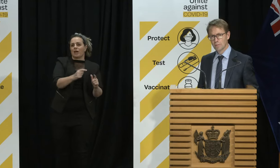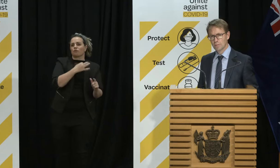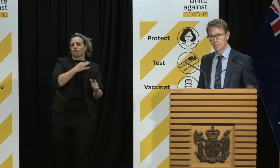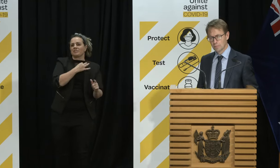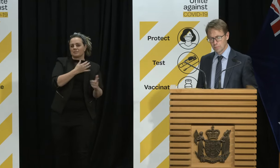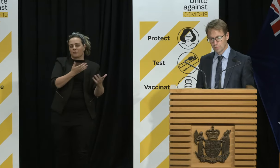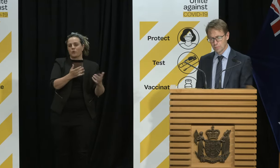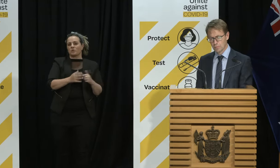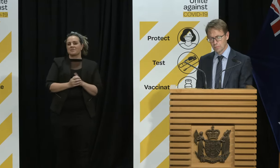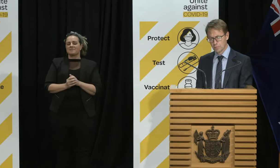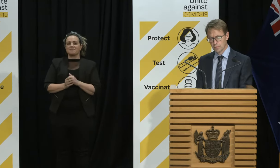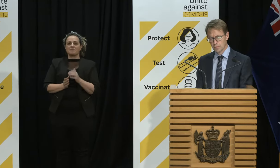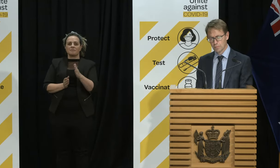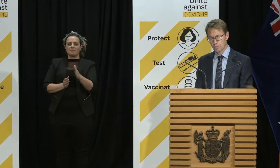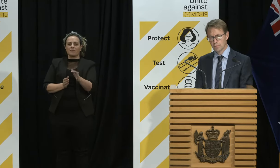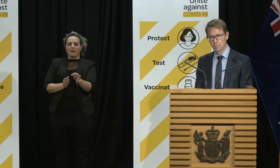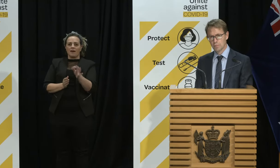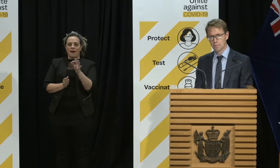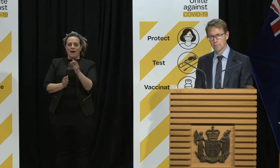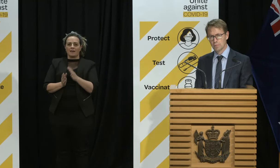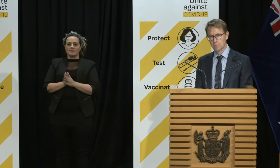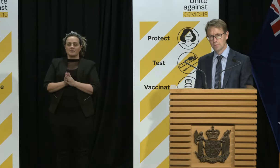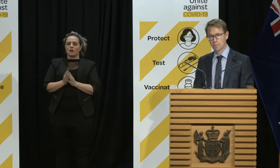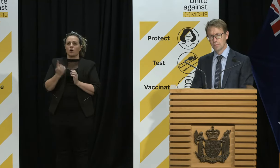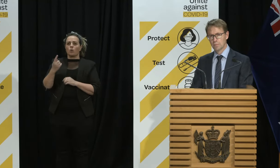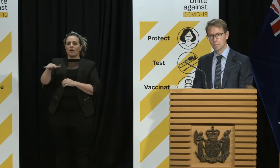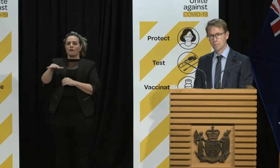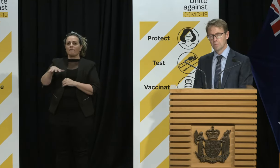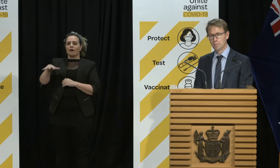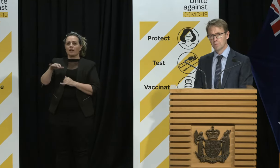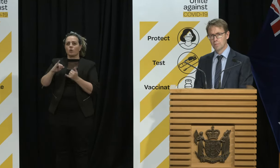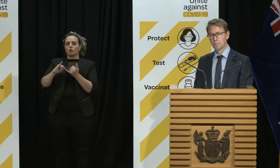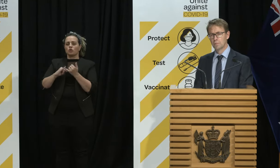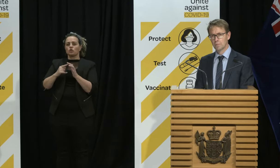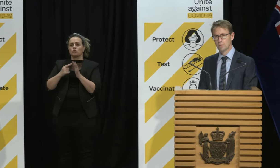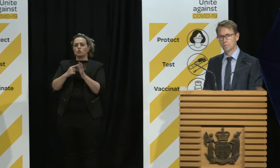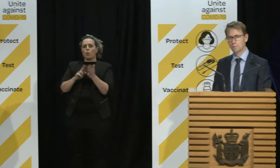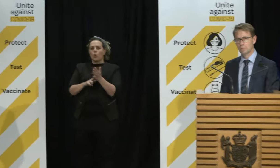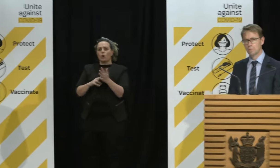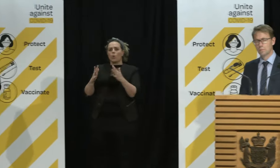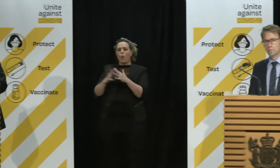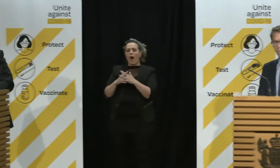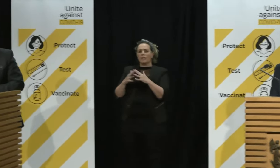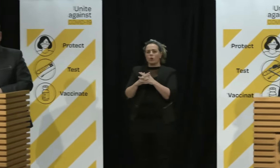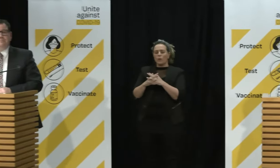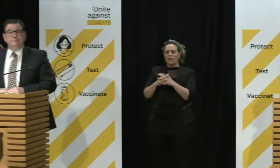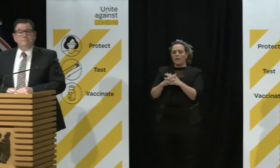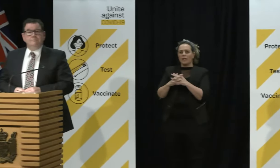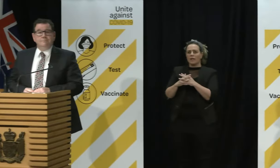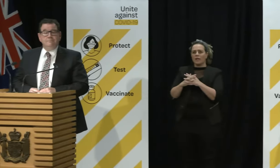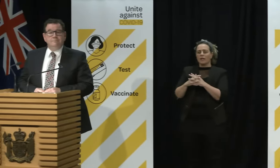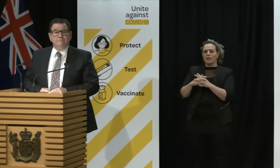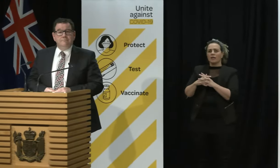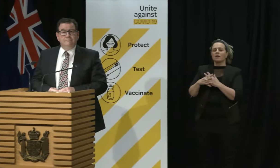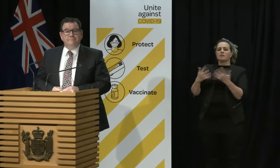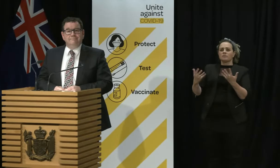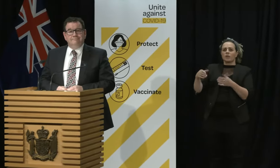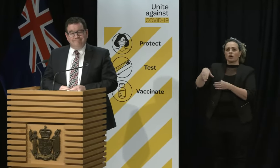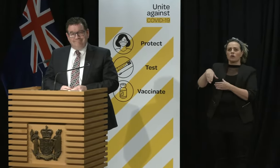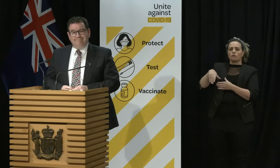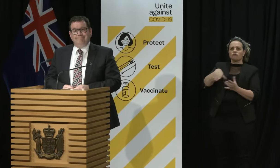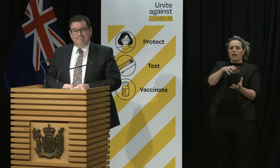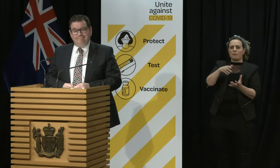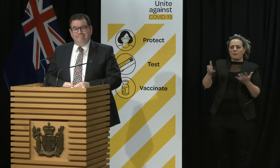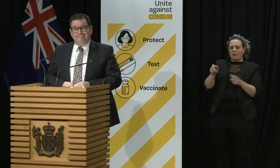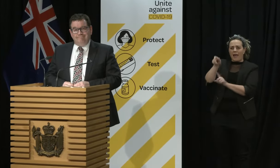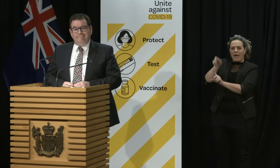I've just got a question on behalf of the whanau of Sean Wainui they really want some of their family members who are stuck in